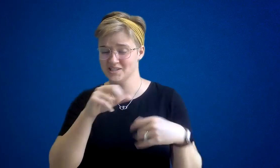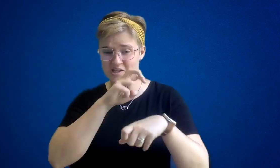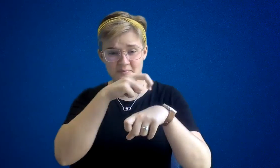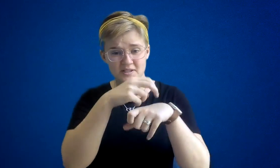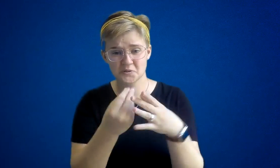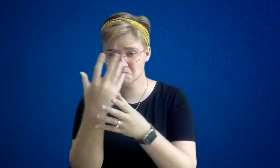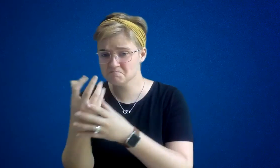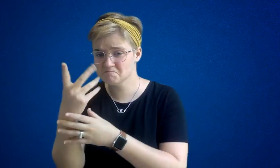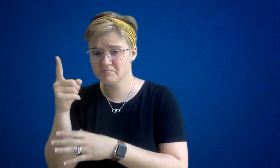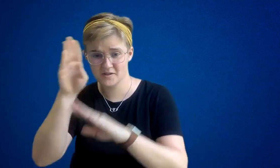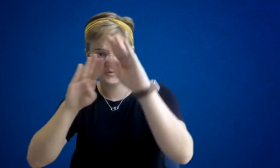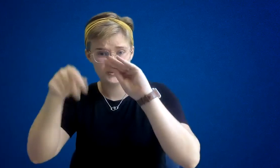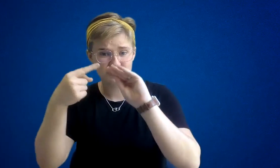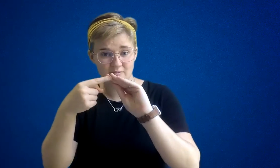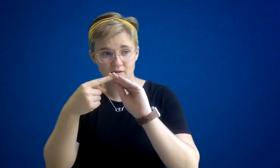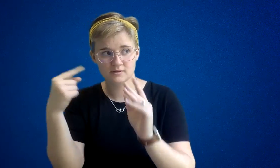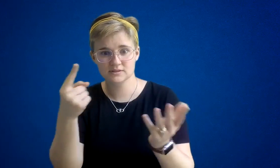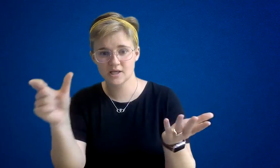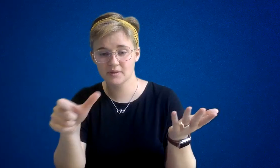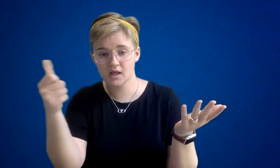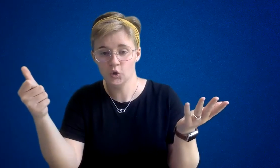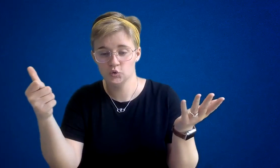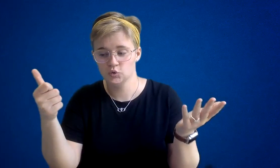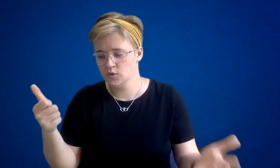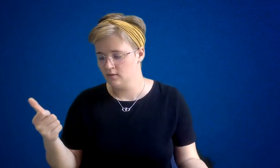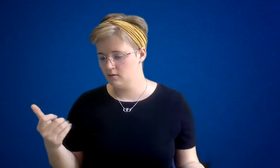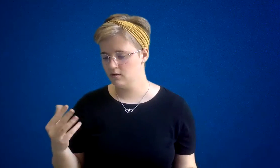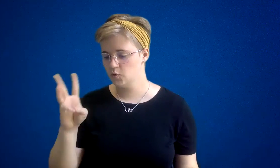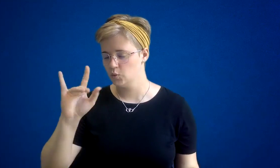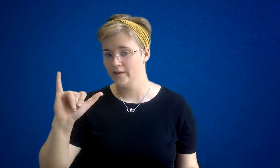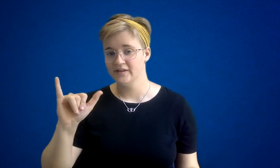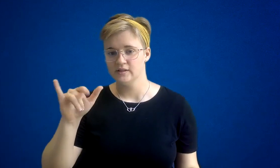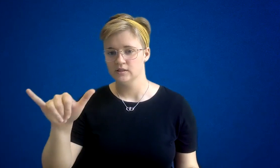about. It was something else. Little Willie had been wrong all along.